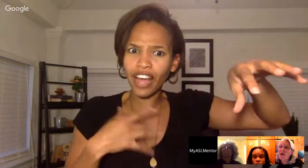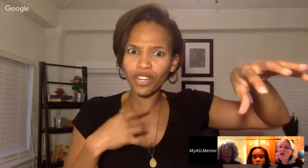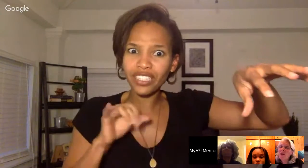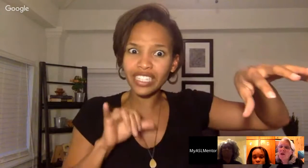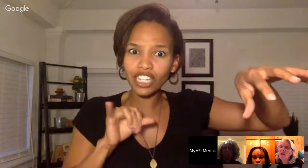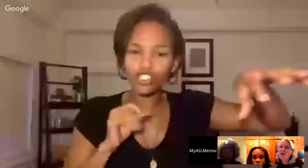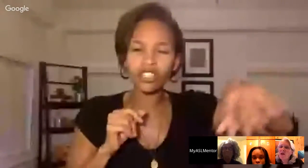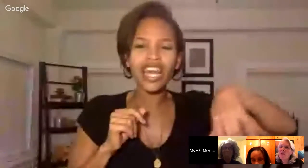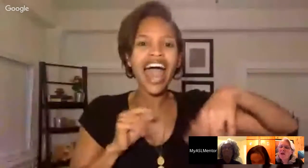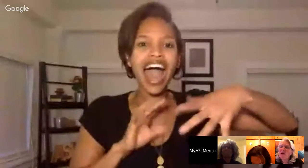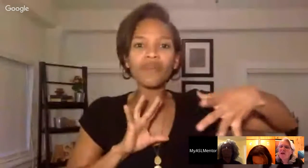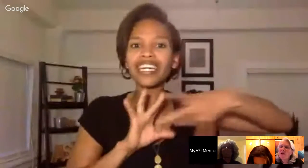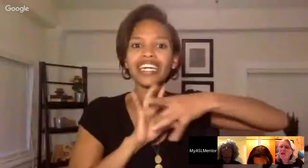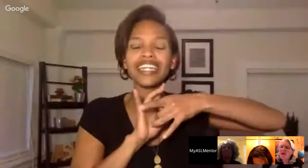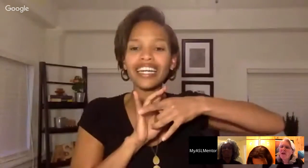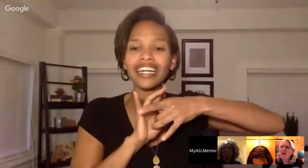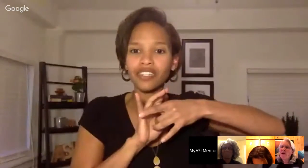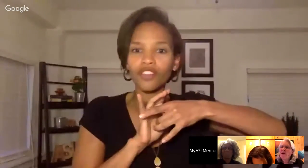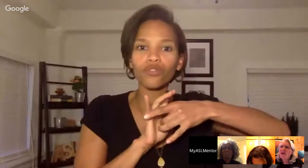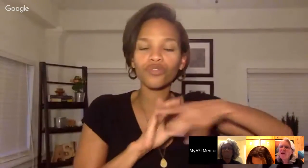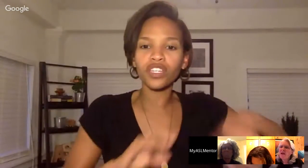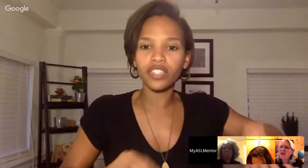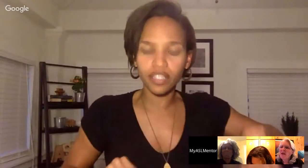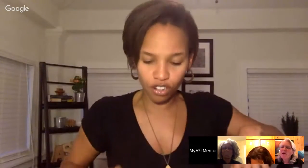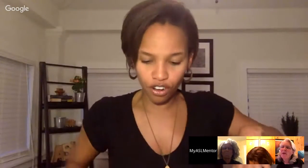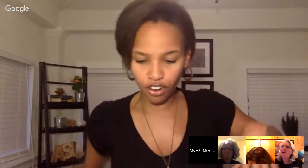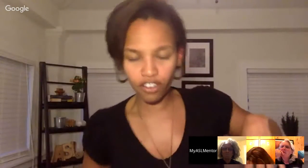that realization. How do we connect those feelings to her?